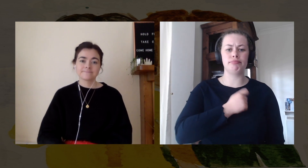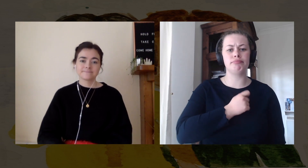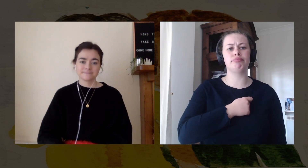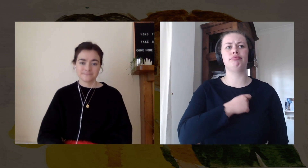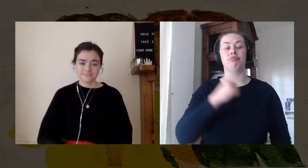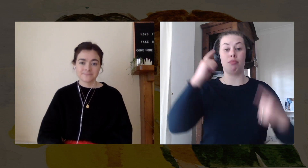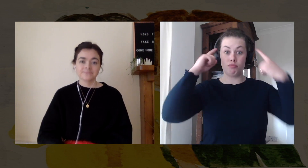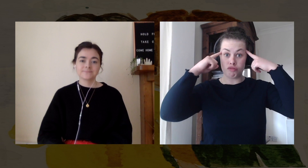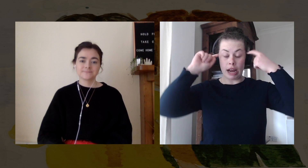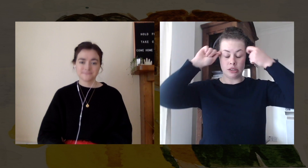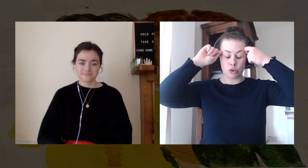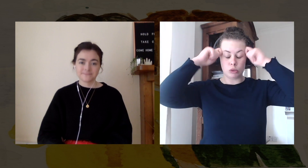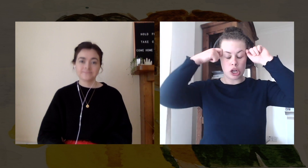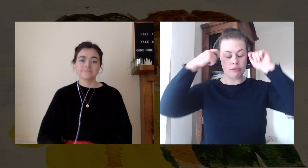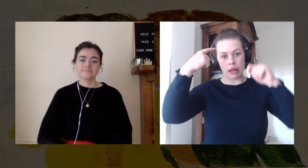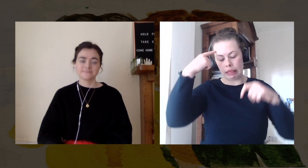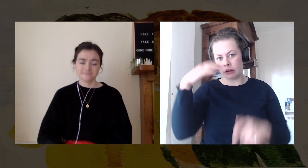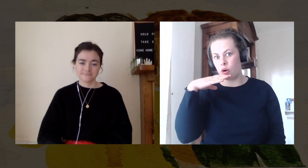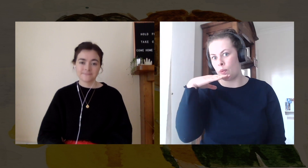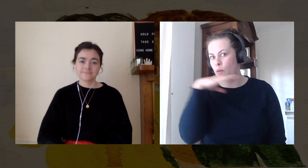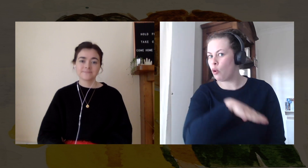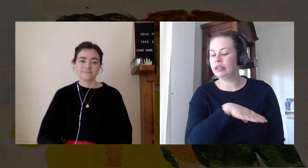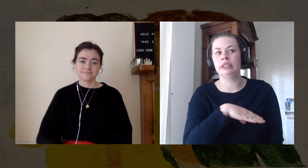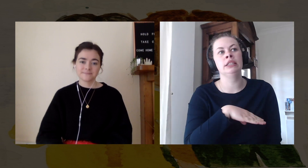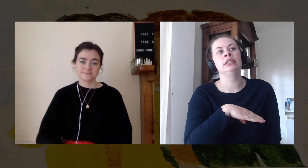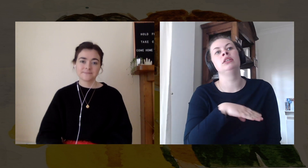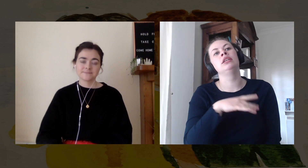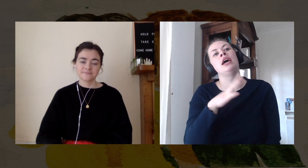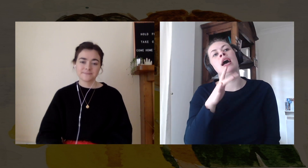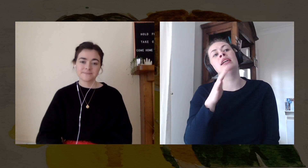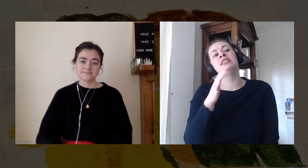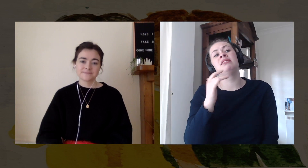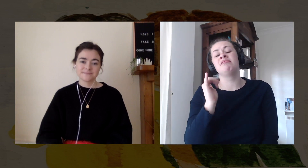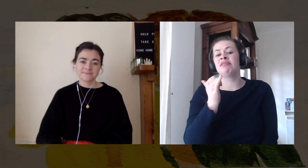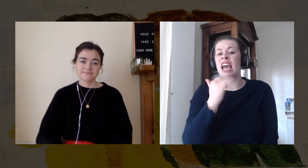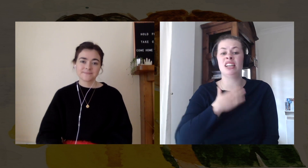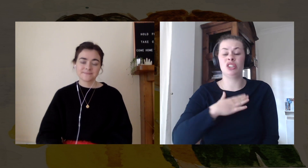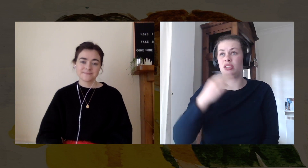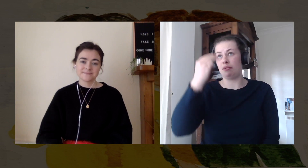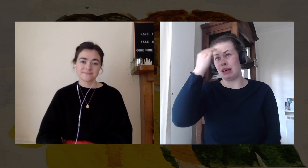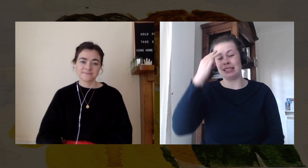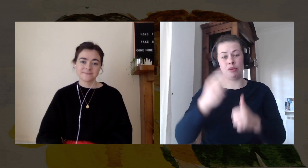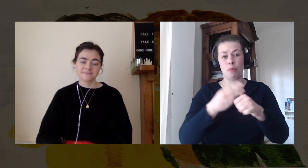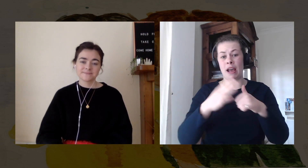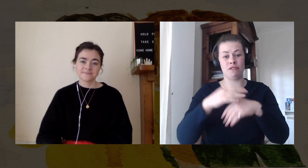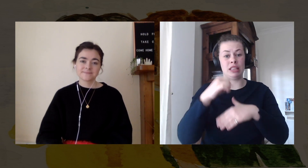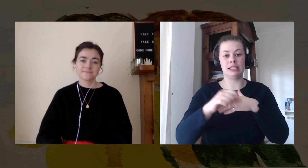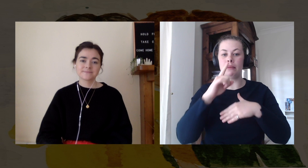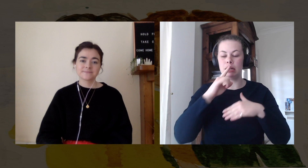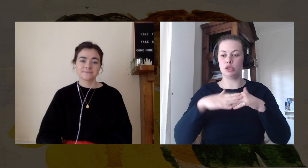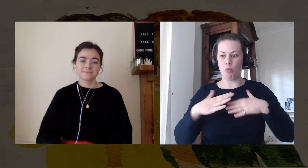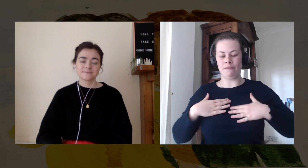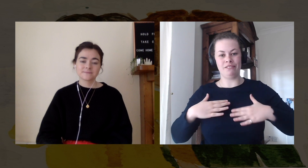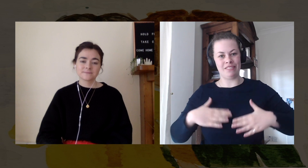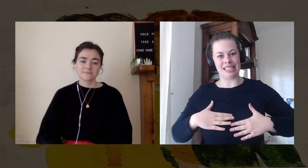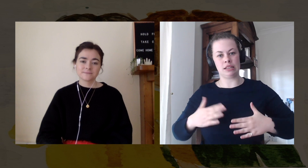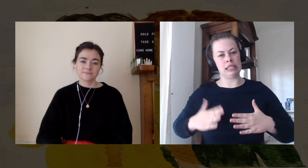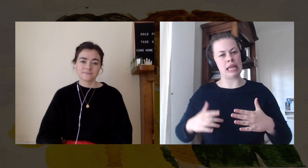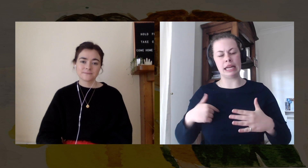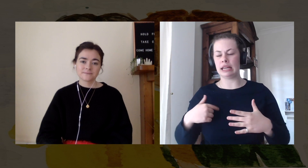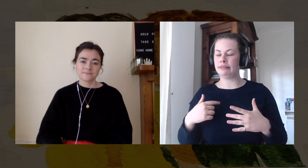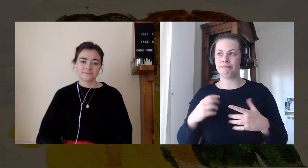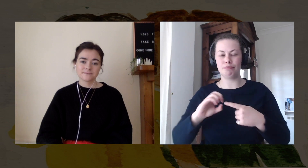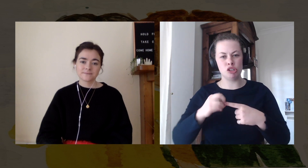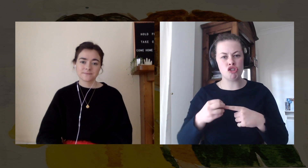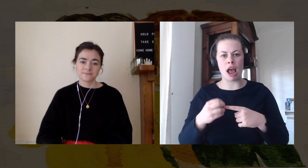important, and just mentally preparing for the day as well. But it's the physical side that I find, like, I've been doing it for the last week or so. I've already felt a difference,